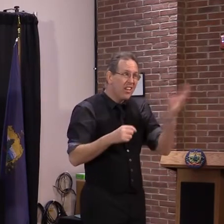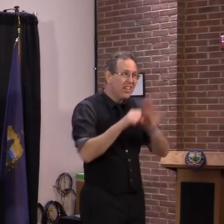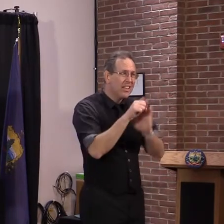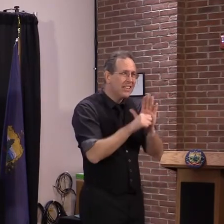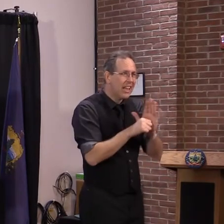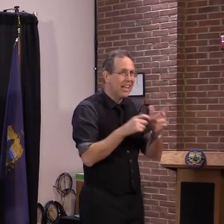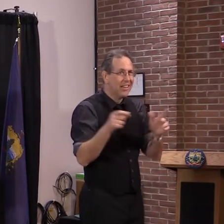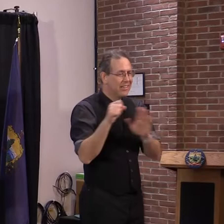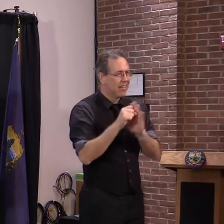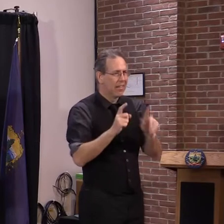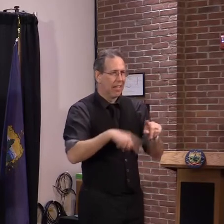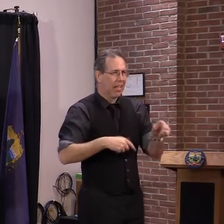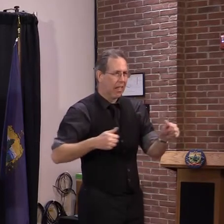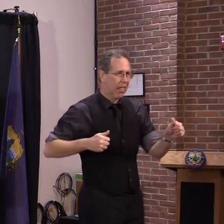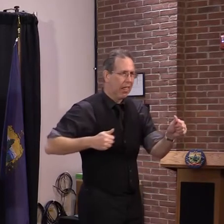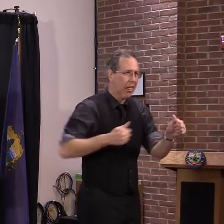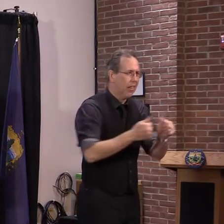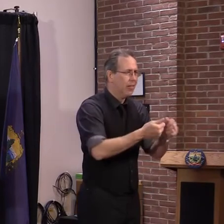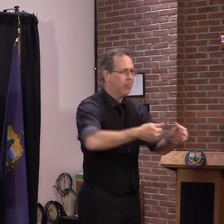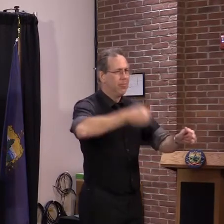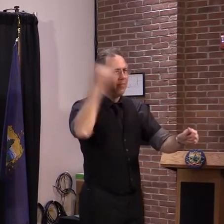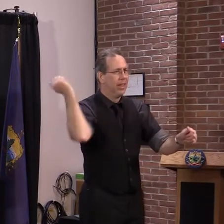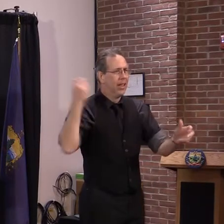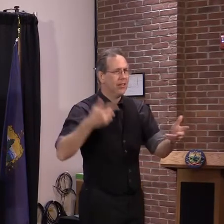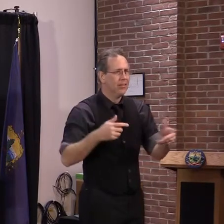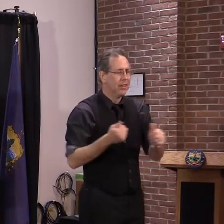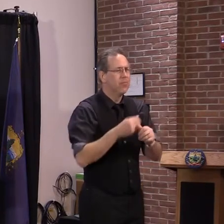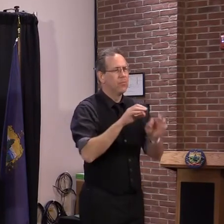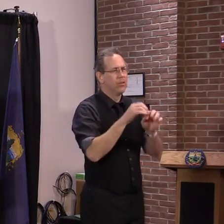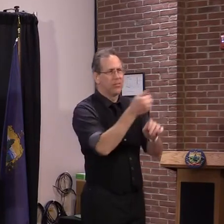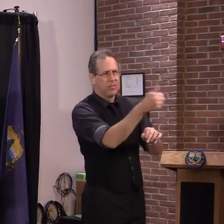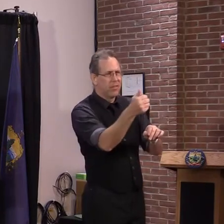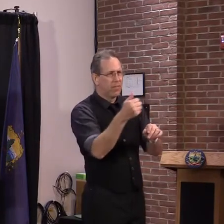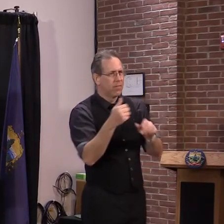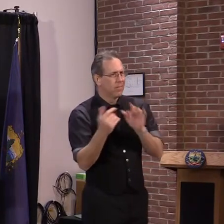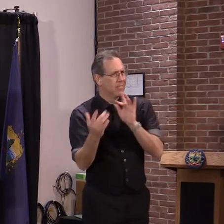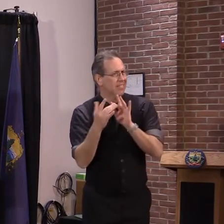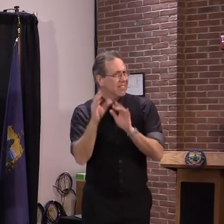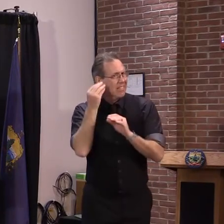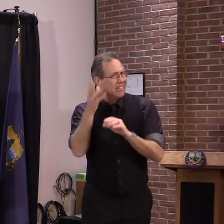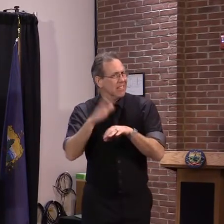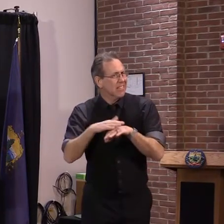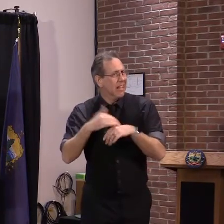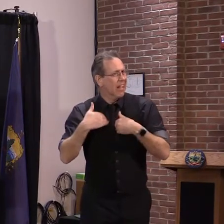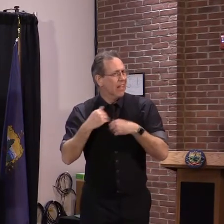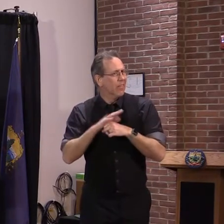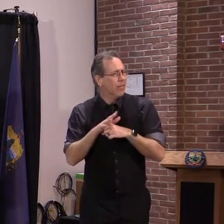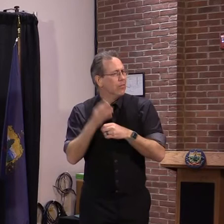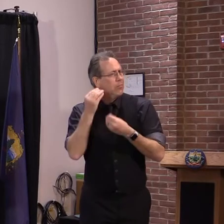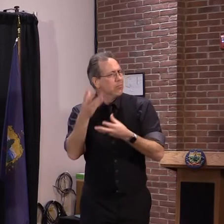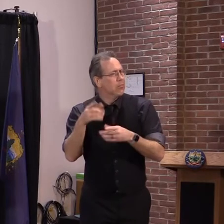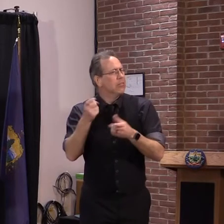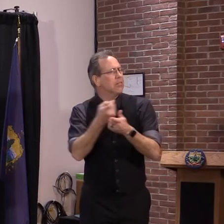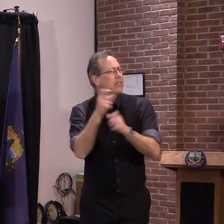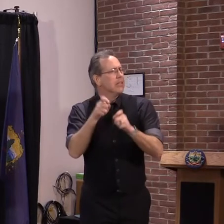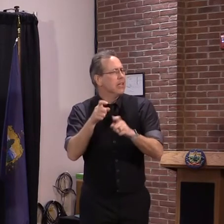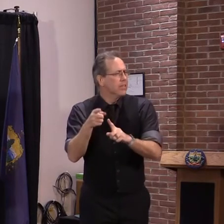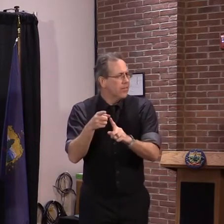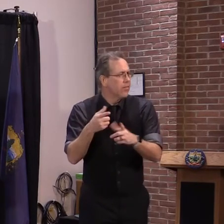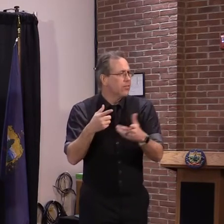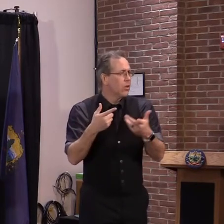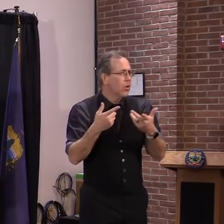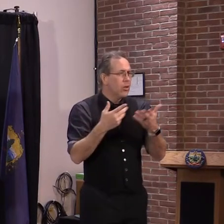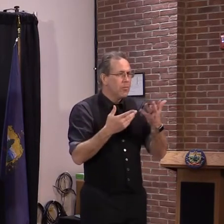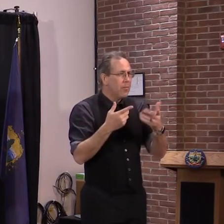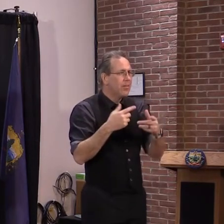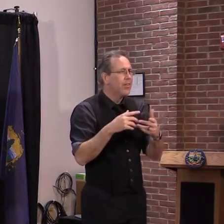work, knowing of the inherent delays in a system that relies on getting the result and then getting somebody to make phone calls.